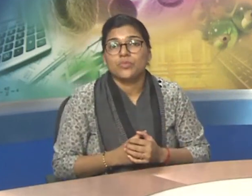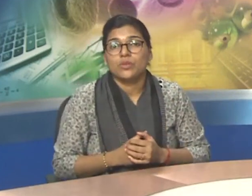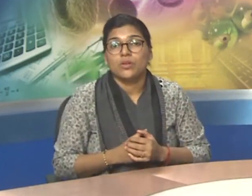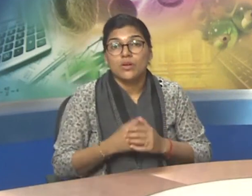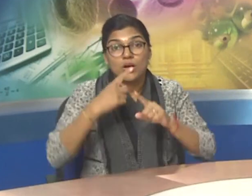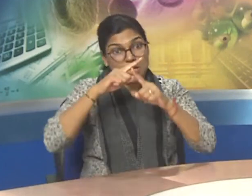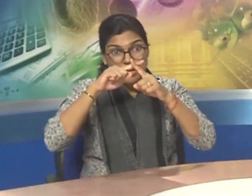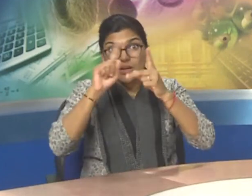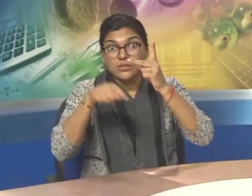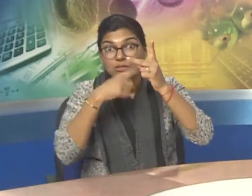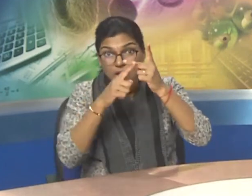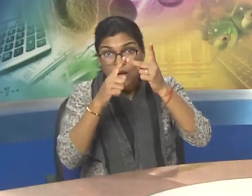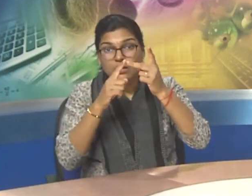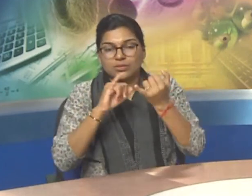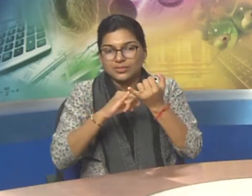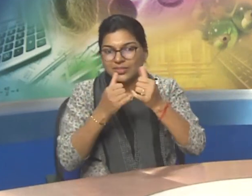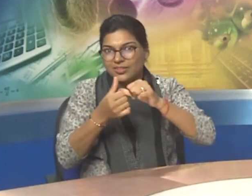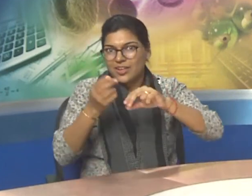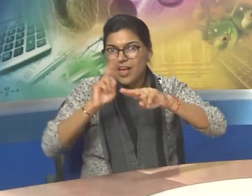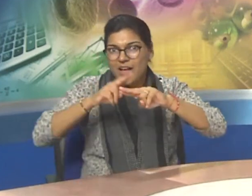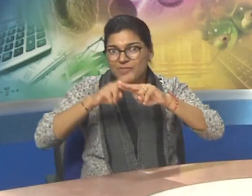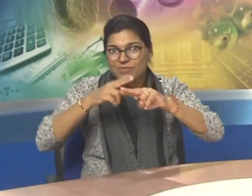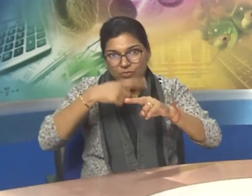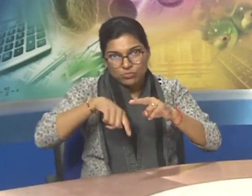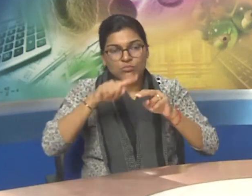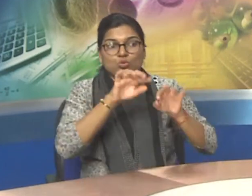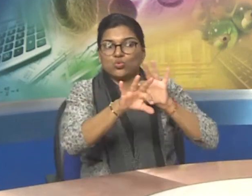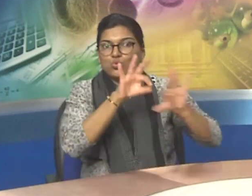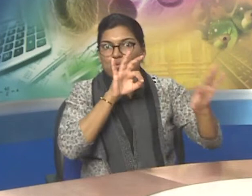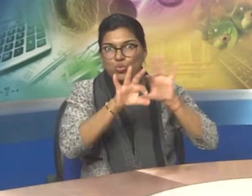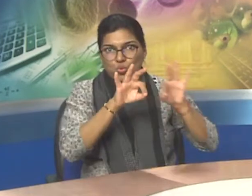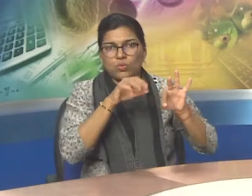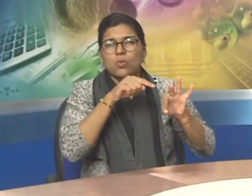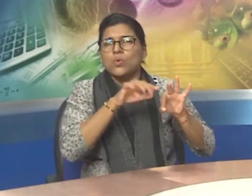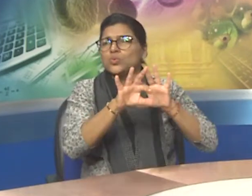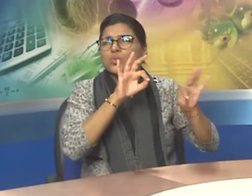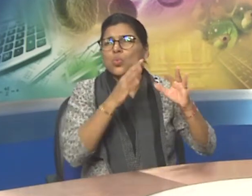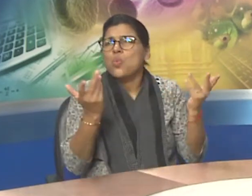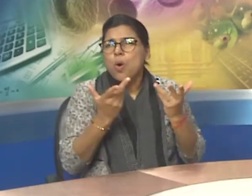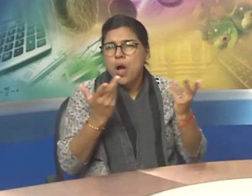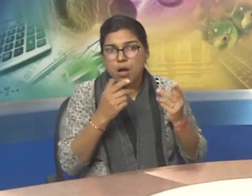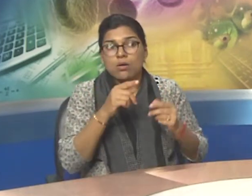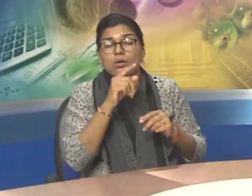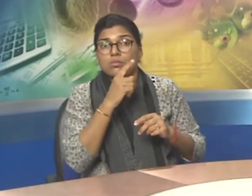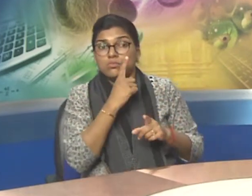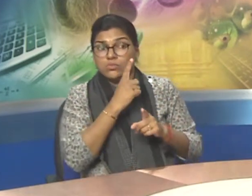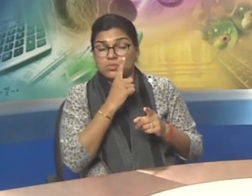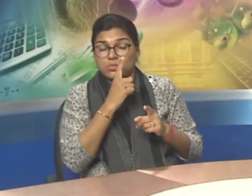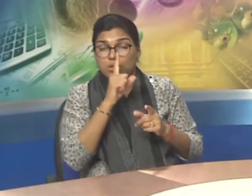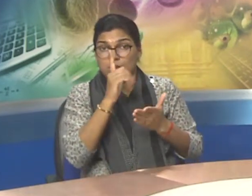the staff, choice of the staff is also a careful selection which